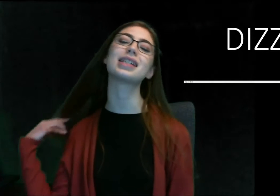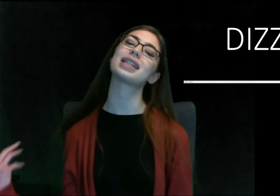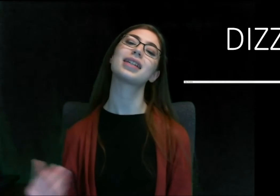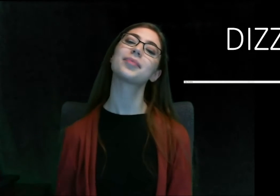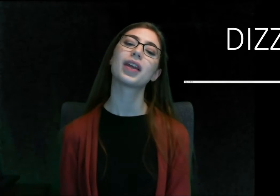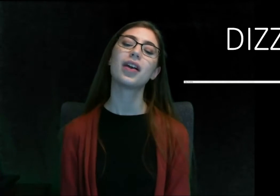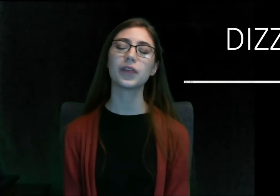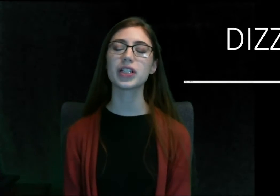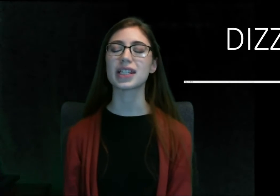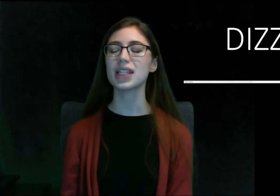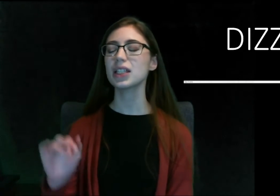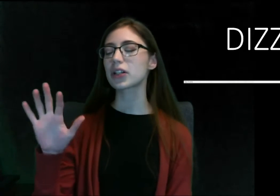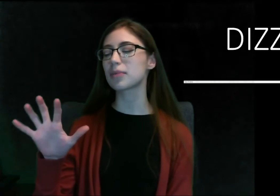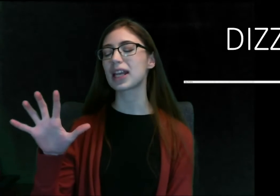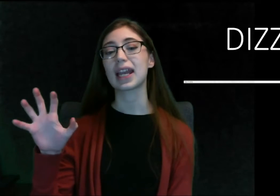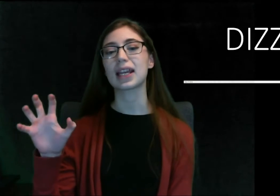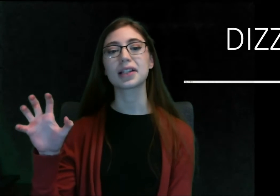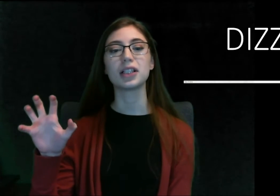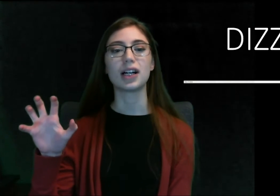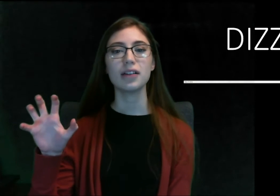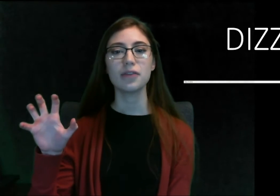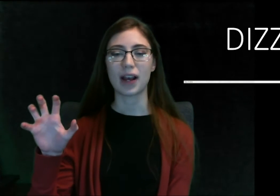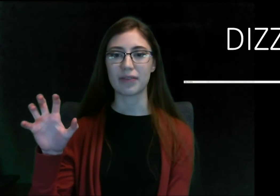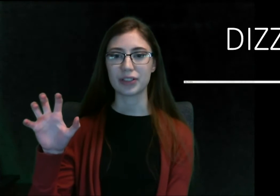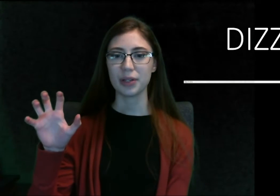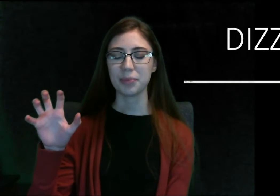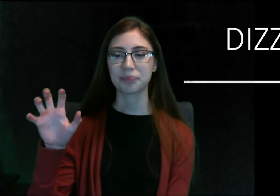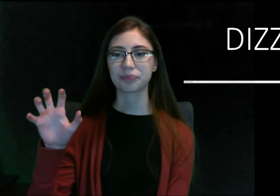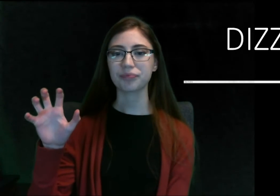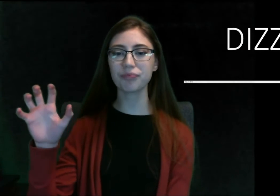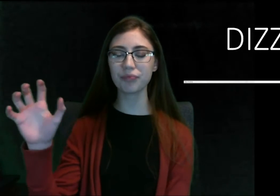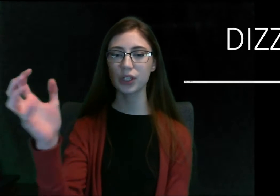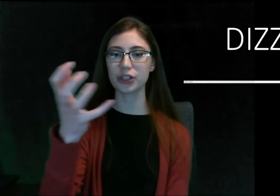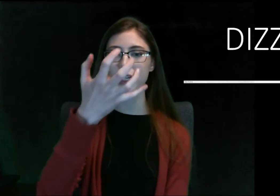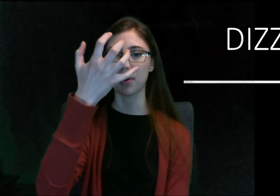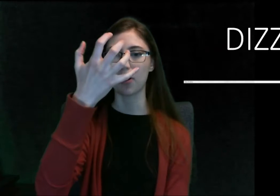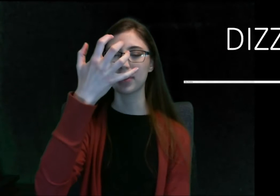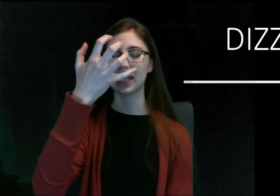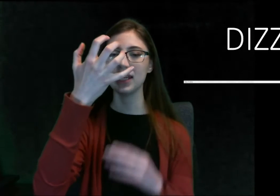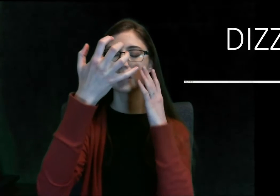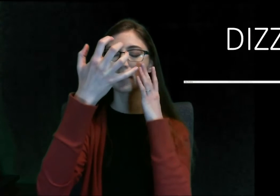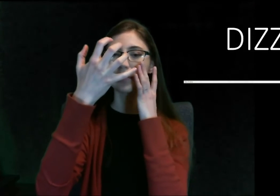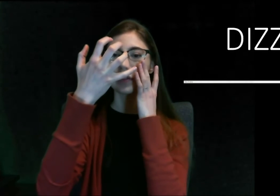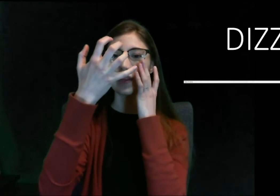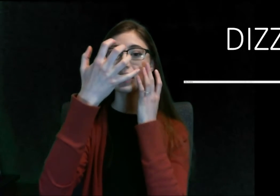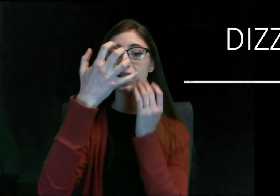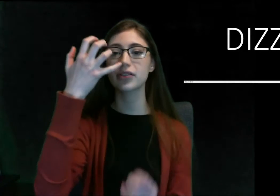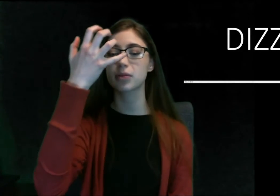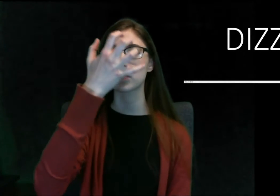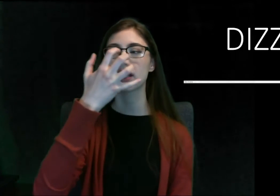Dizzy. For dizzy, you're going to make a claw 5 handshake. Turn it palm in front of your face and just move it in